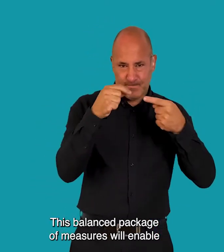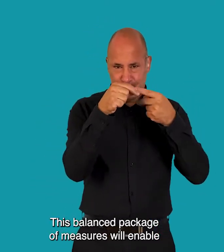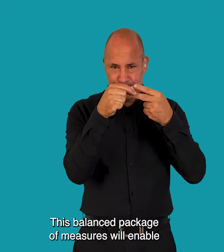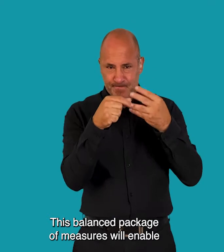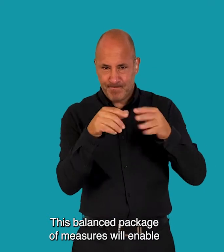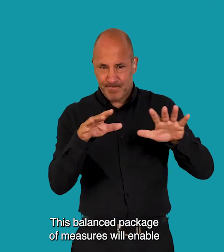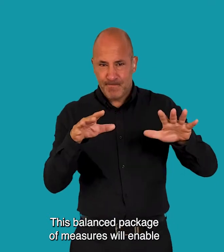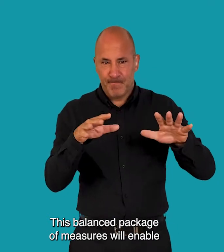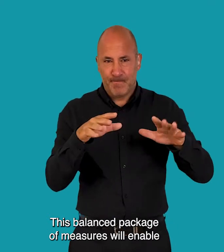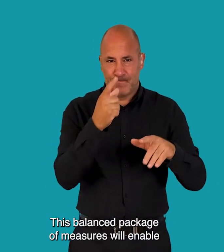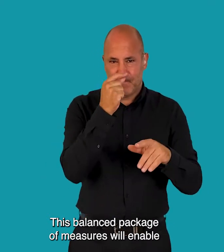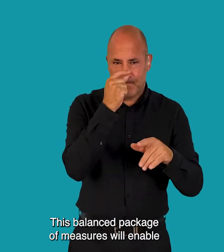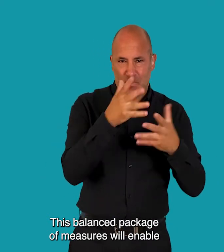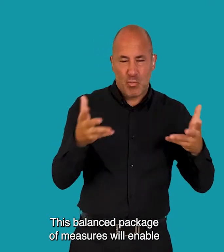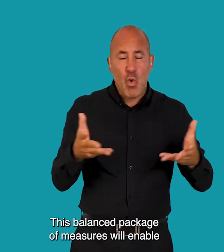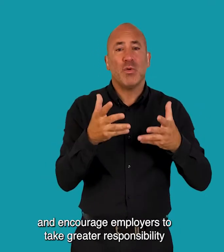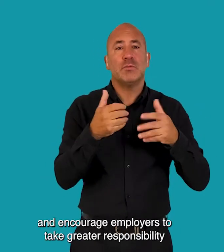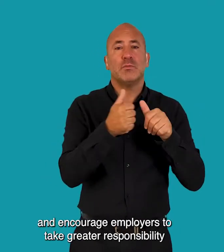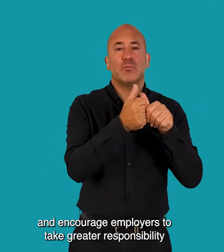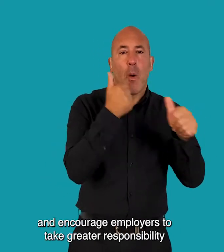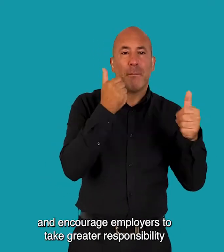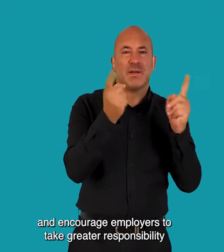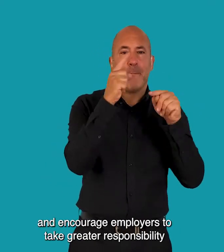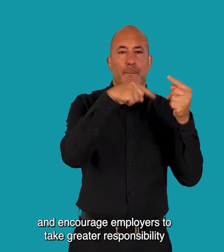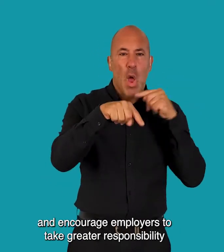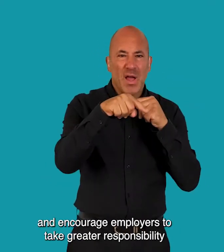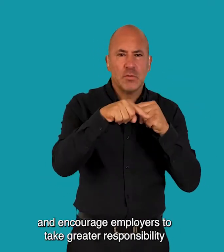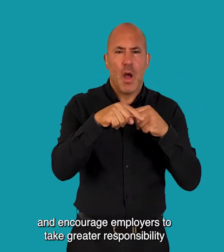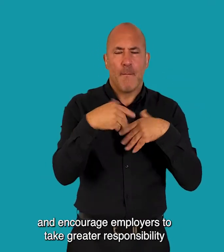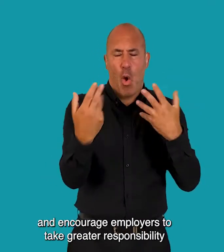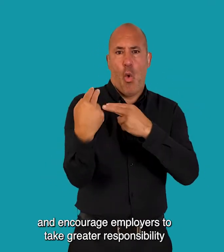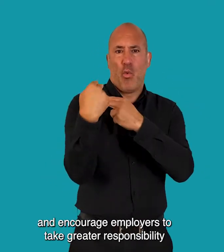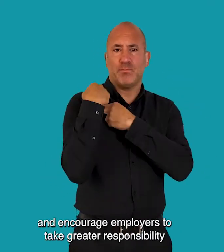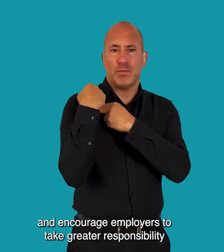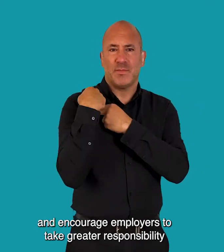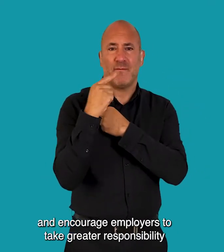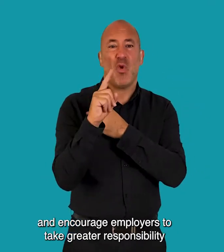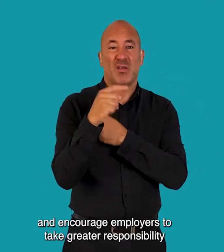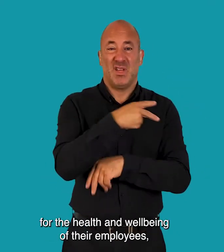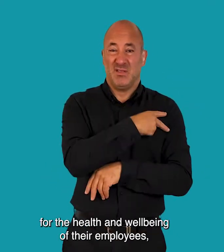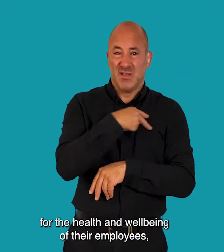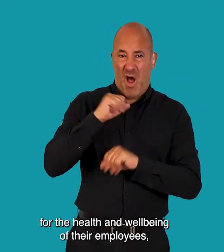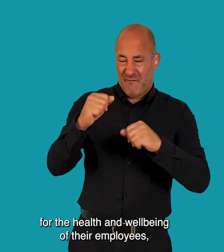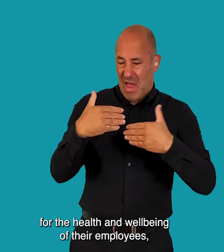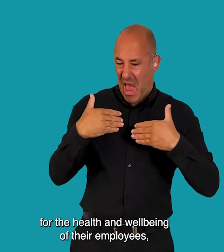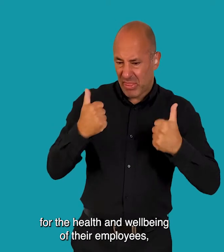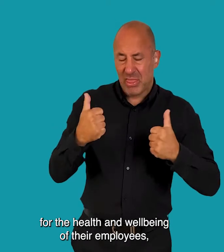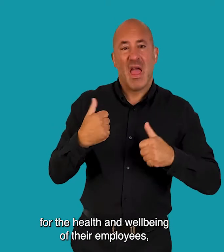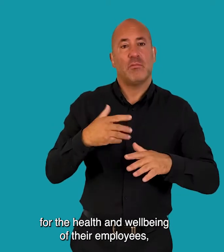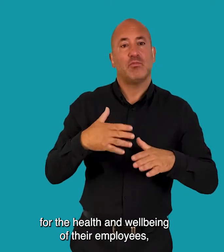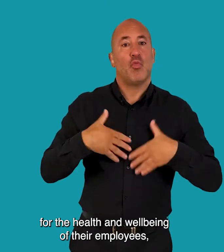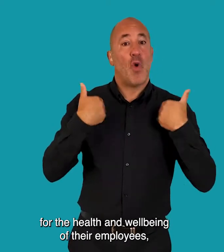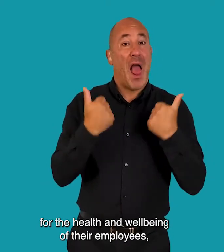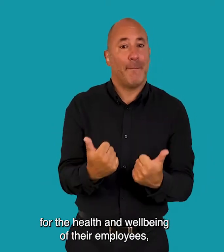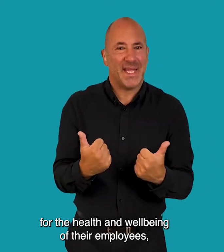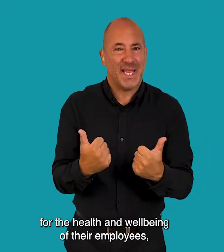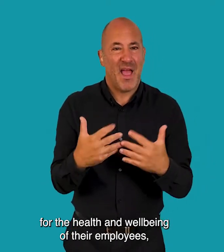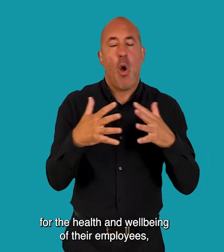of measures will enable and encourage employers to take greater responsibility for the health and well-being of their employees